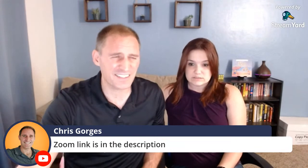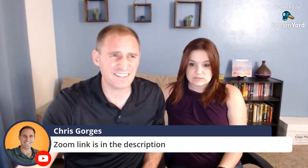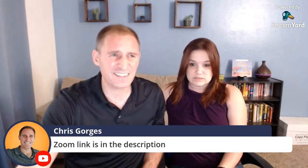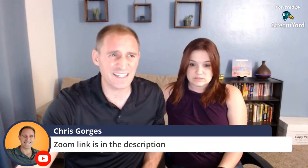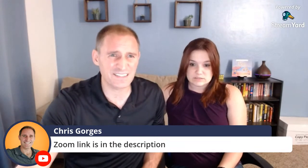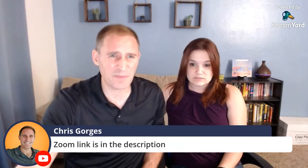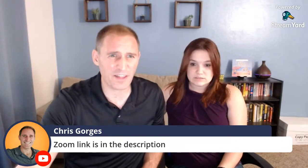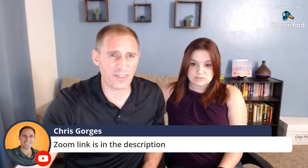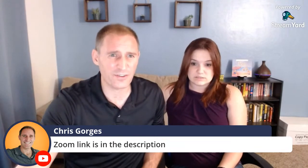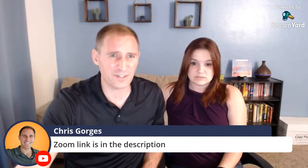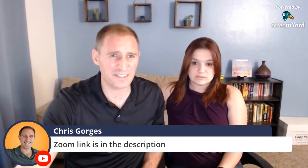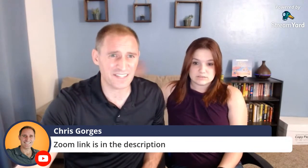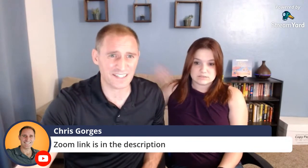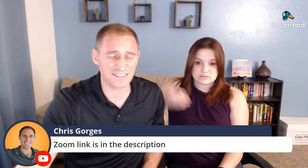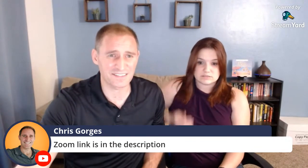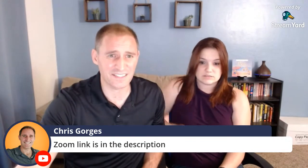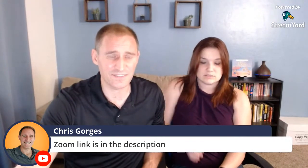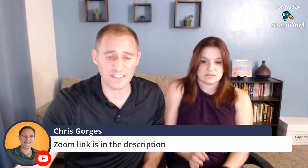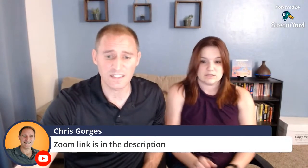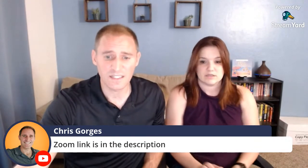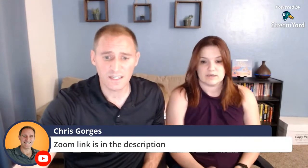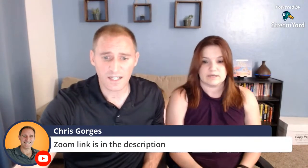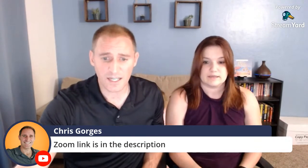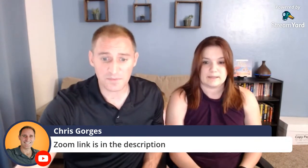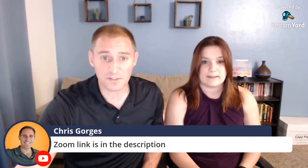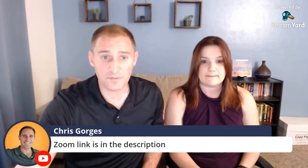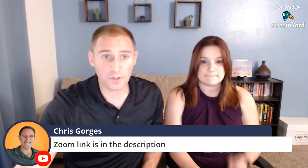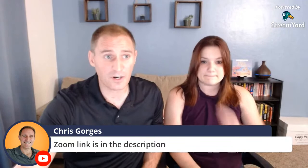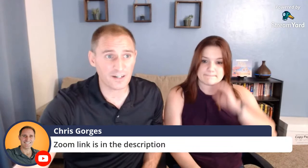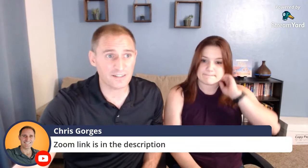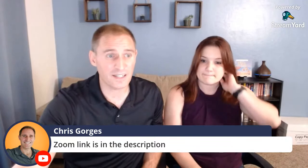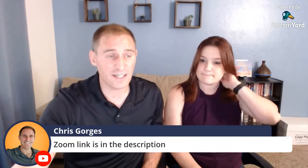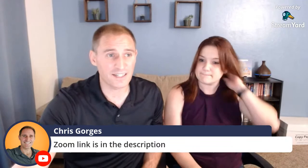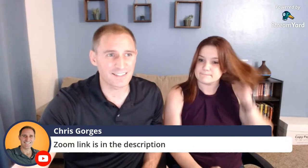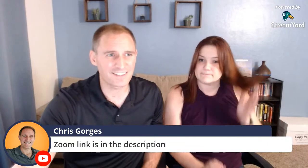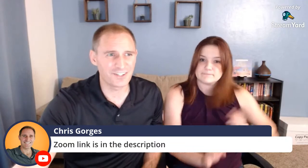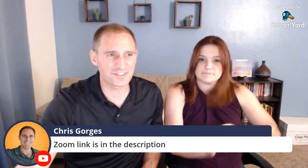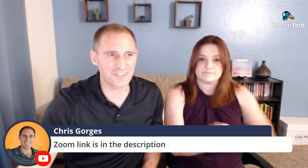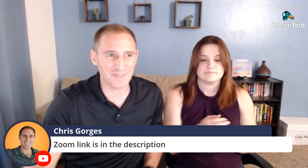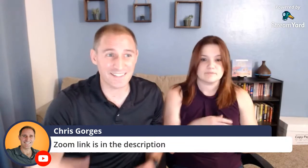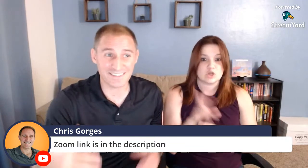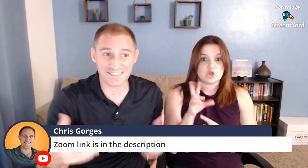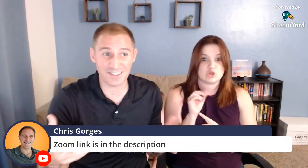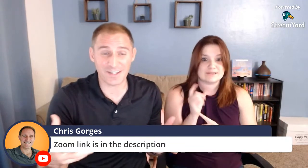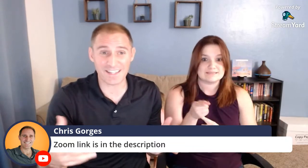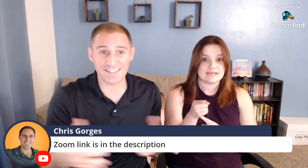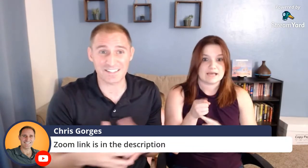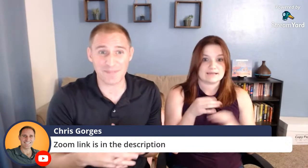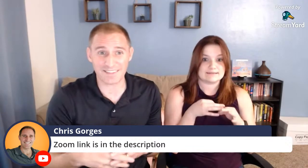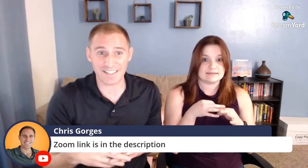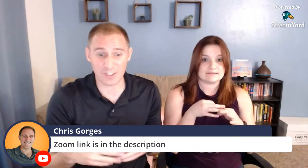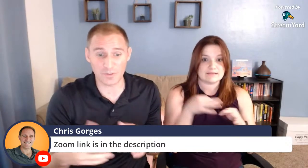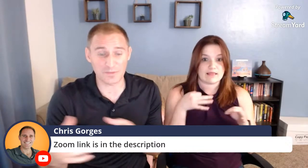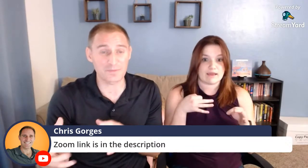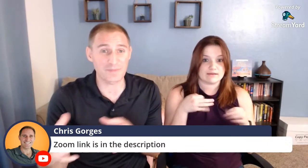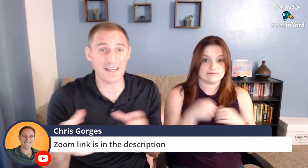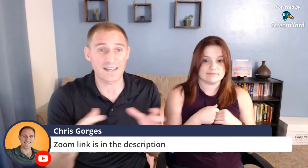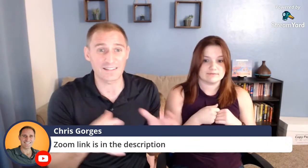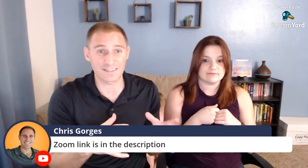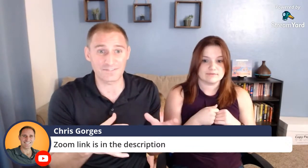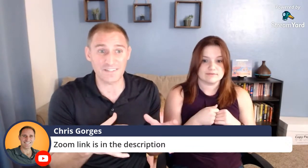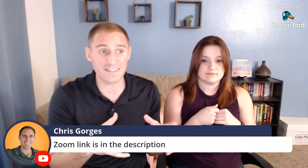it looks like the delay is about 30 seconds this evening. So if you're on YouTube, just go ahead and expect that you